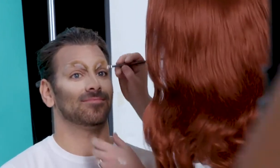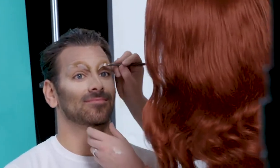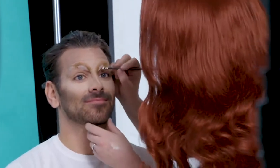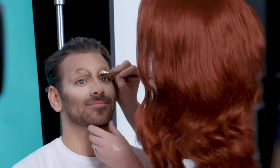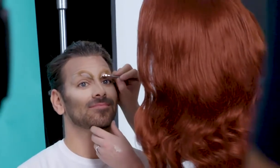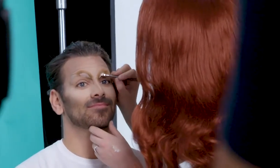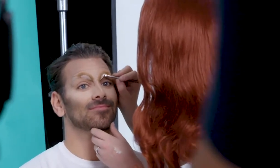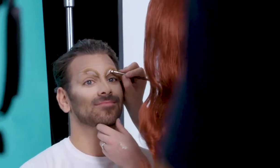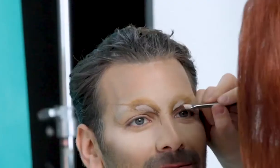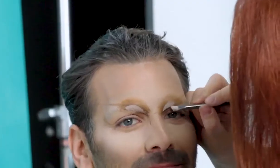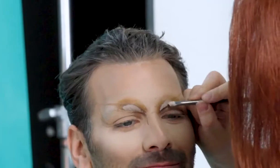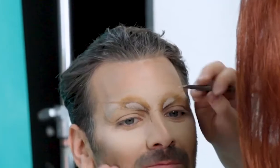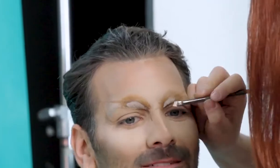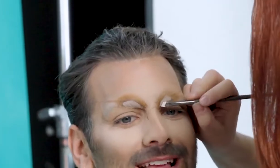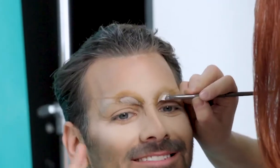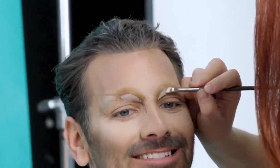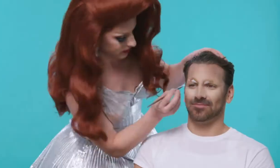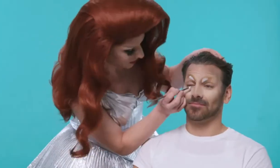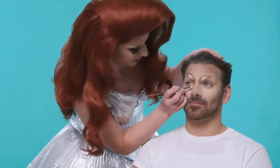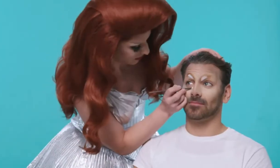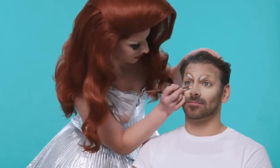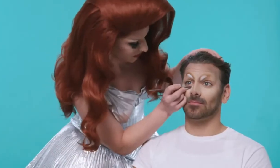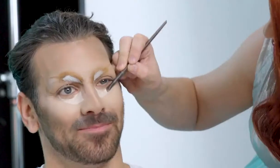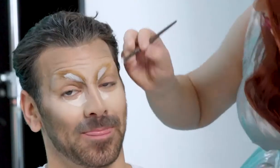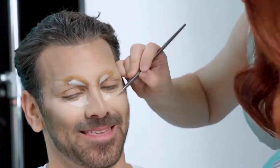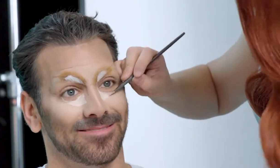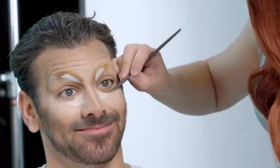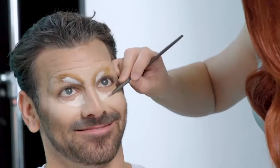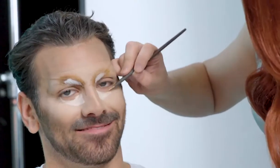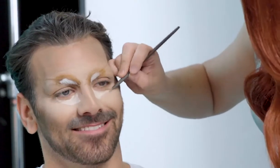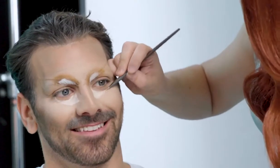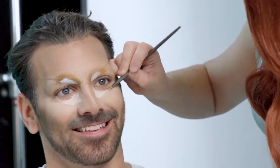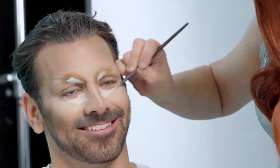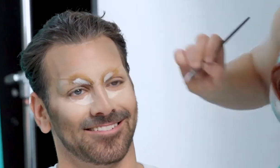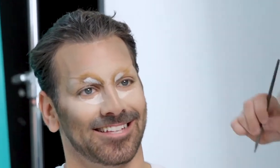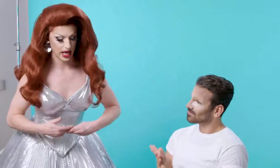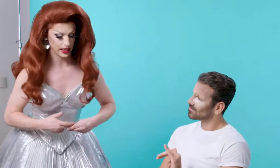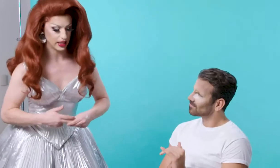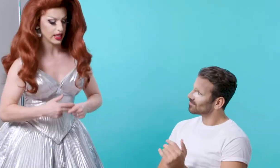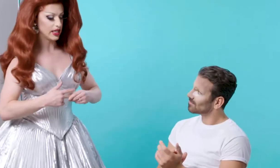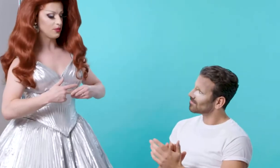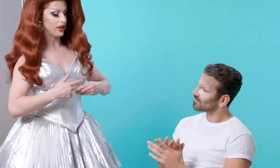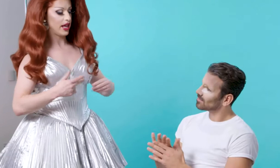live twice. There's an entertainer, Russell Harvard, who is on Broadway now, and he's